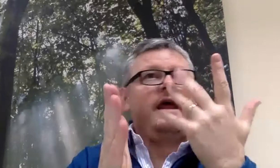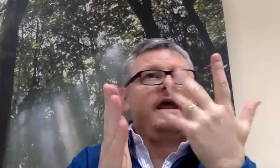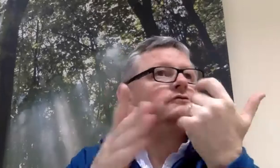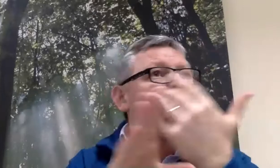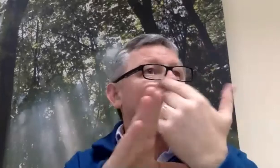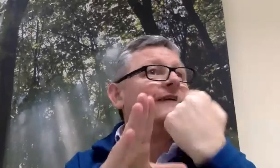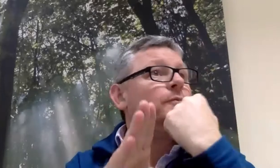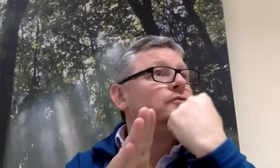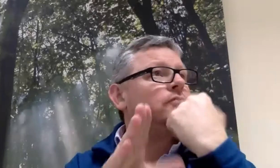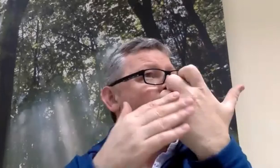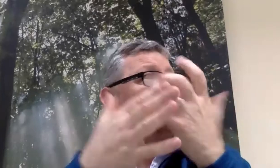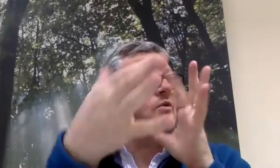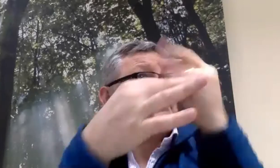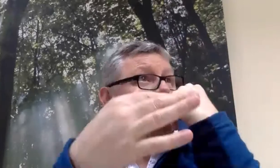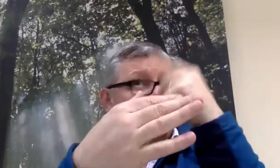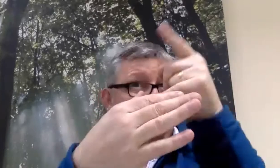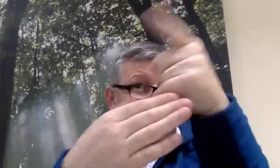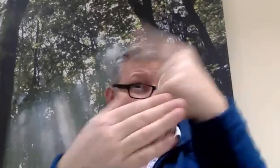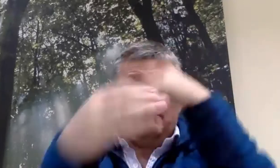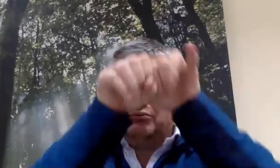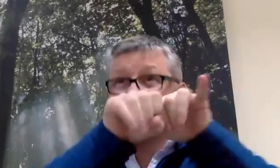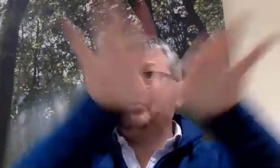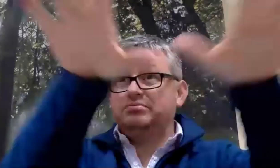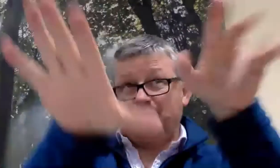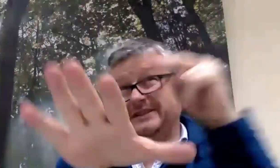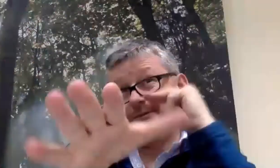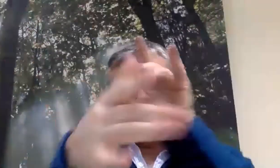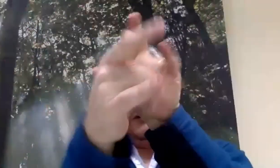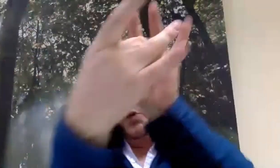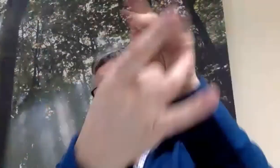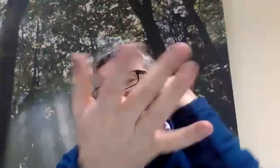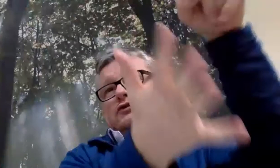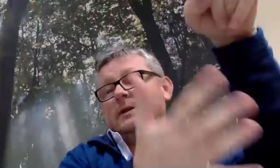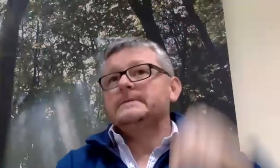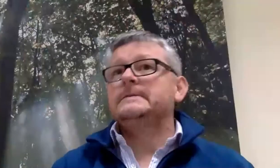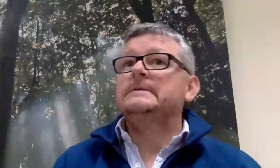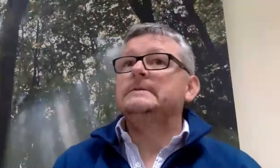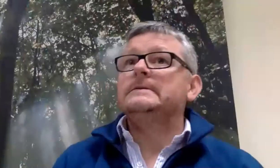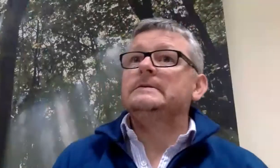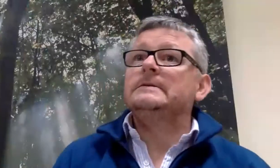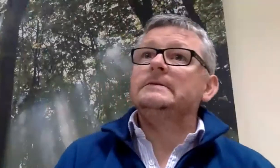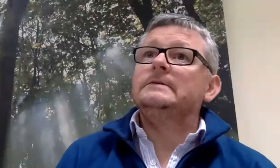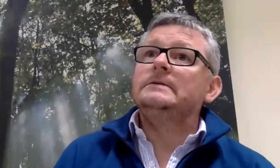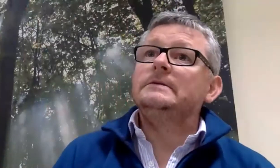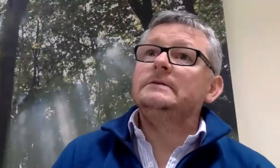access for deaf people, or I think it's certainly about focusing on what